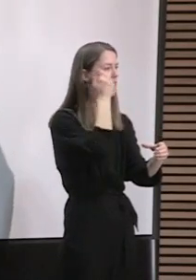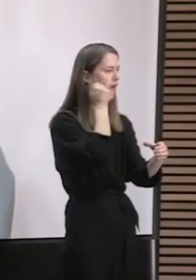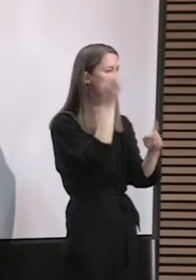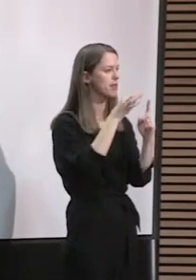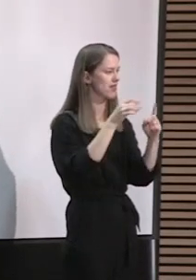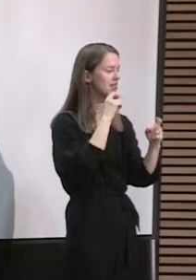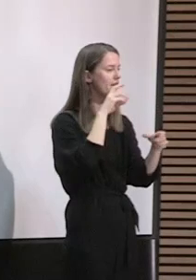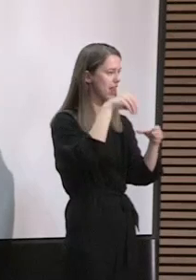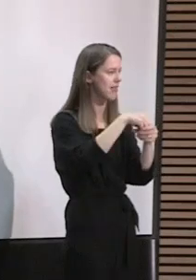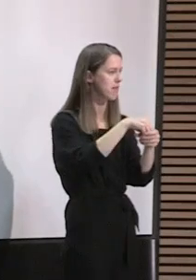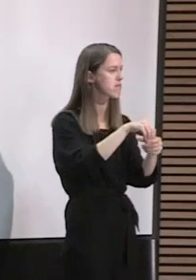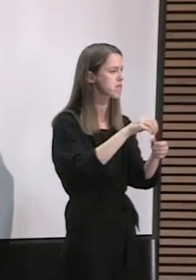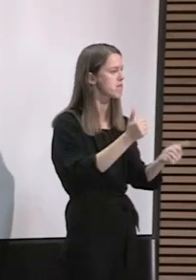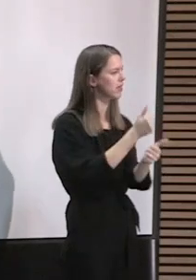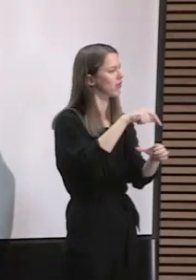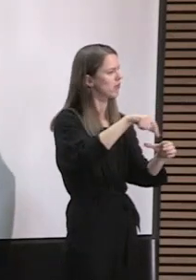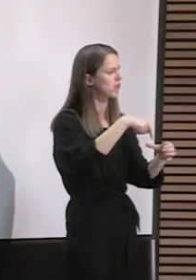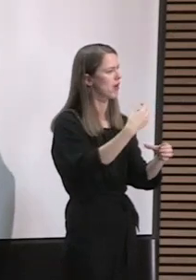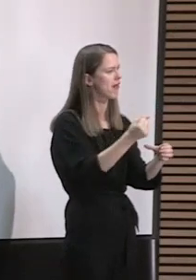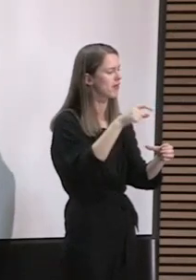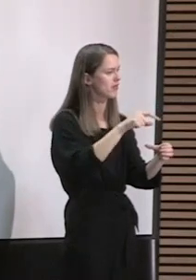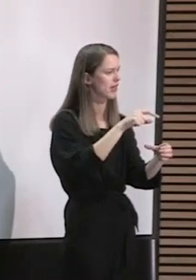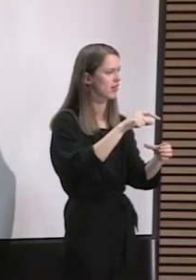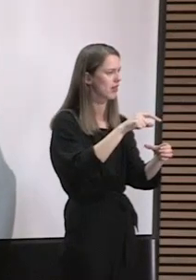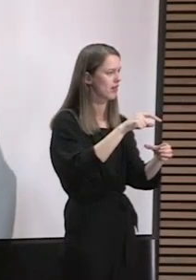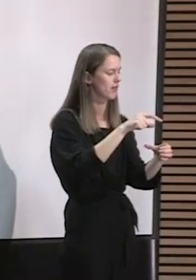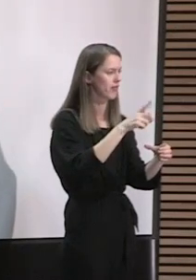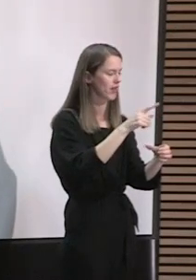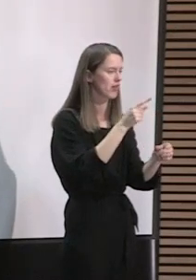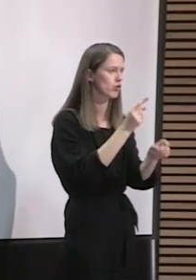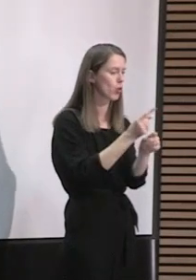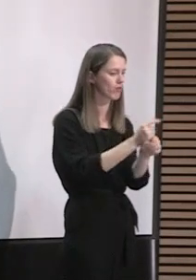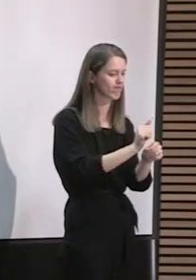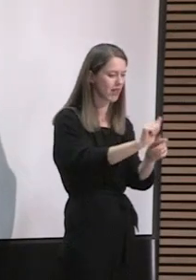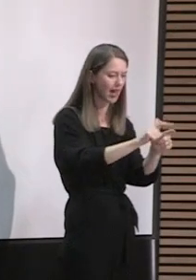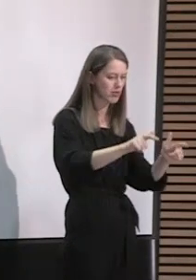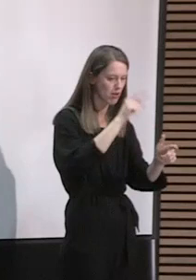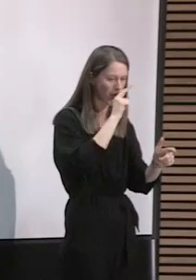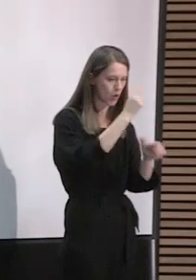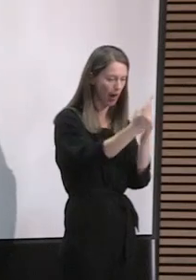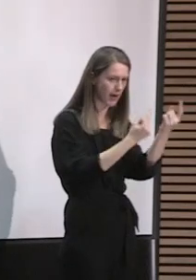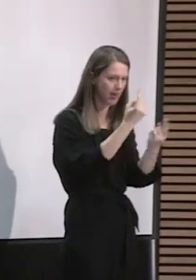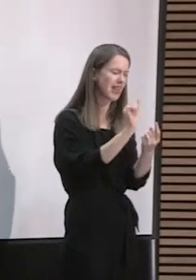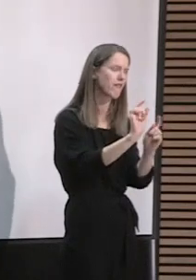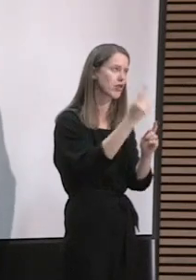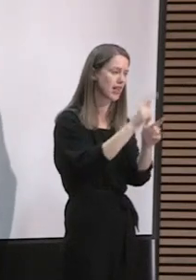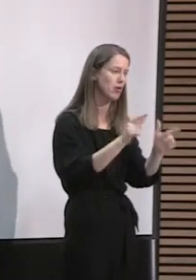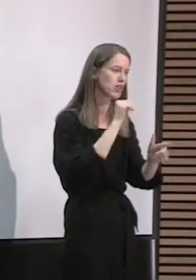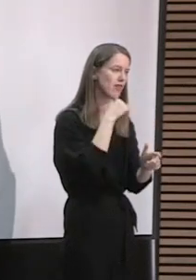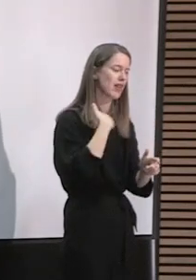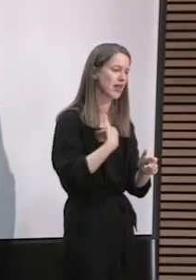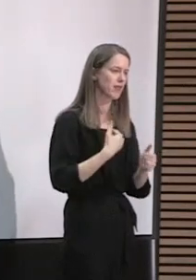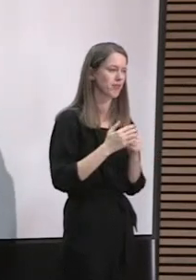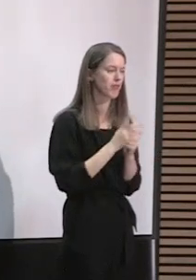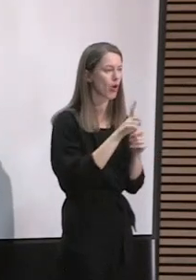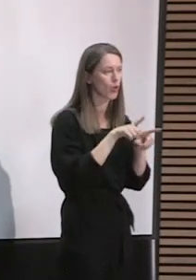Pasifika staff so that they're able to speak the language of the people who might be coming in, the first language if necessary. But